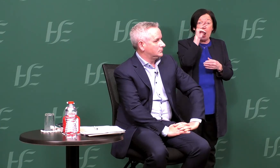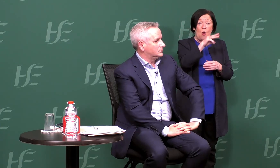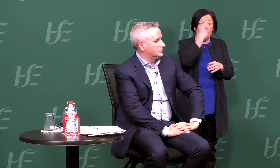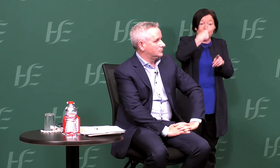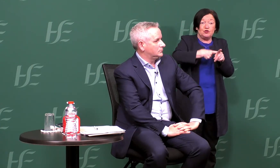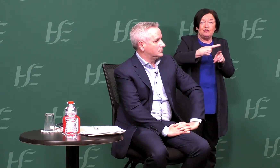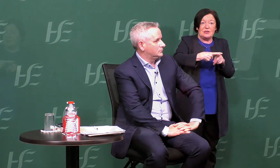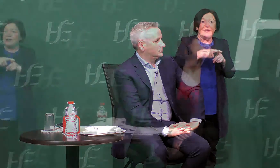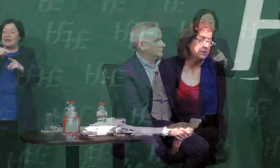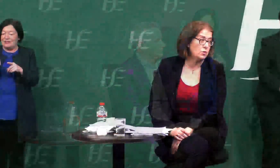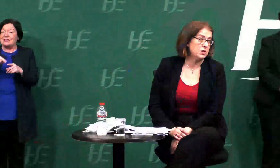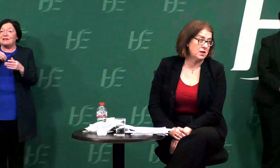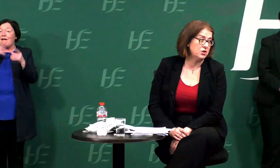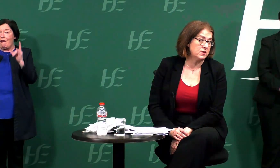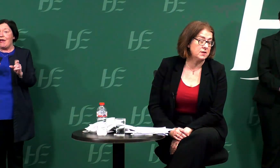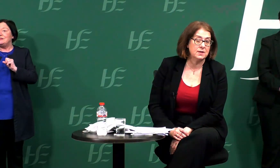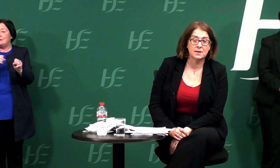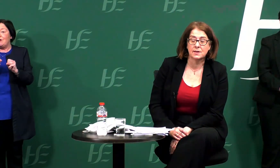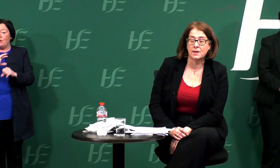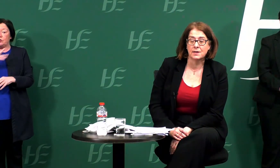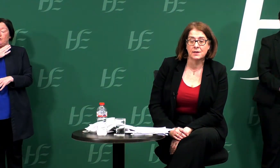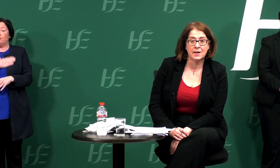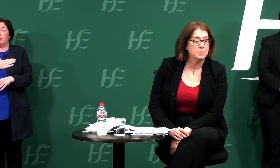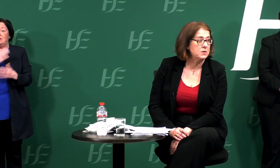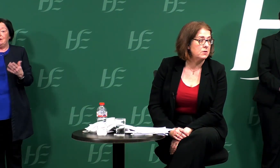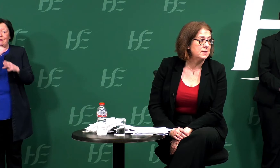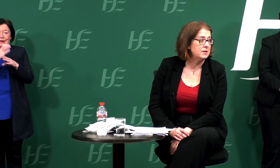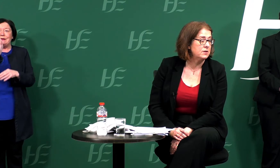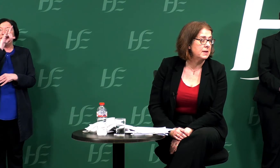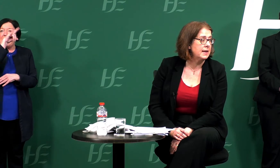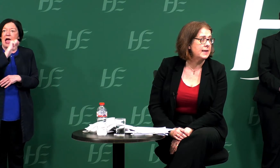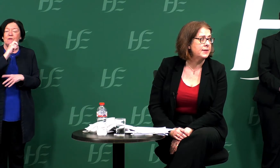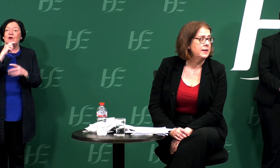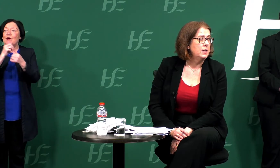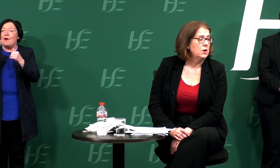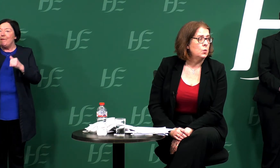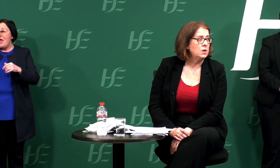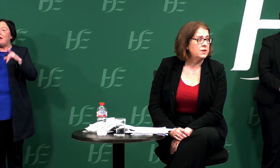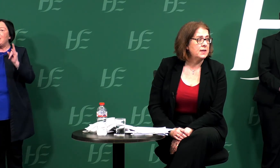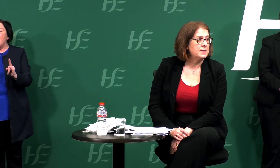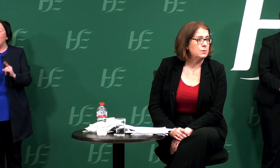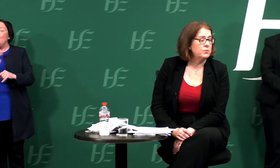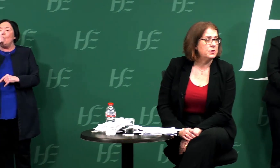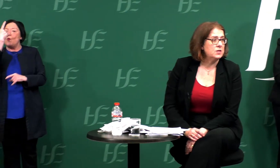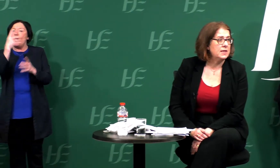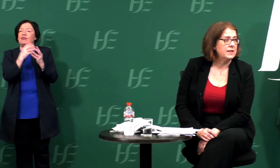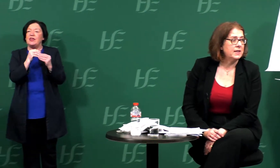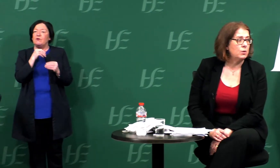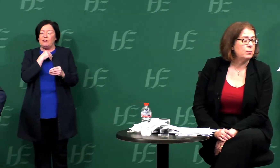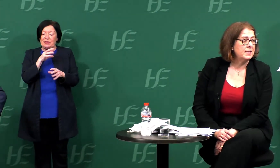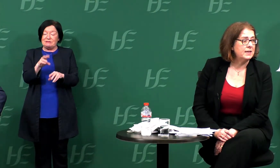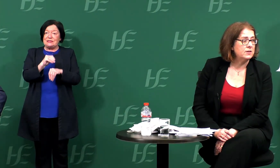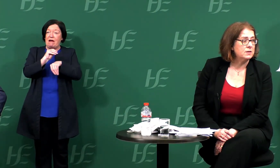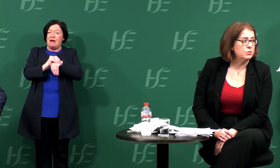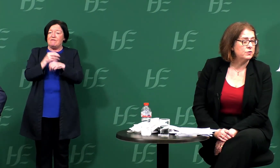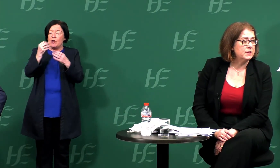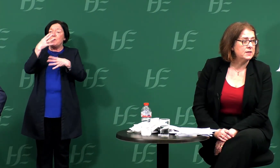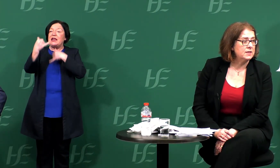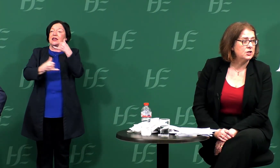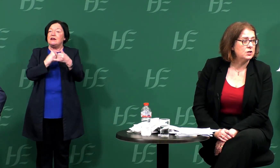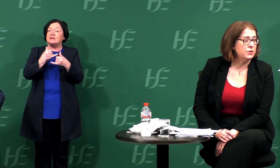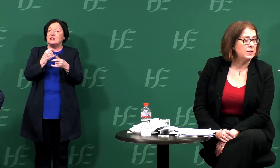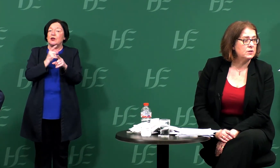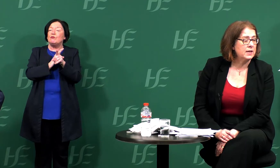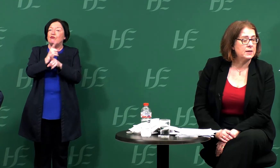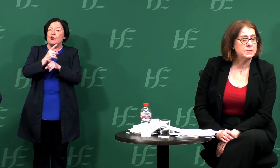that is the reality of our health service, unfortunately, not just in CAMS or indeed just mental health. One of the things that we've been undertaking now over many years, an